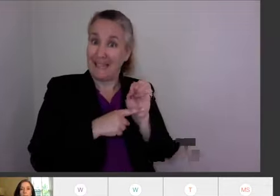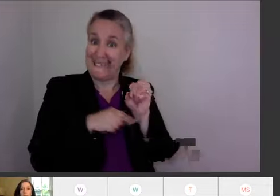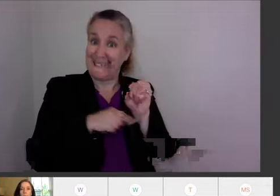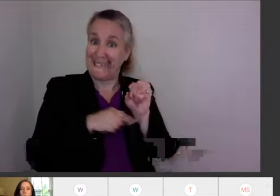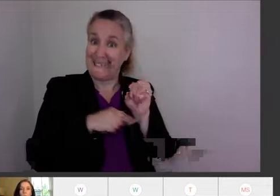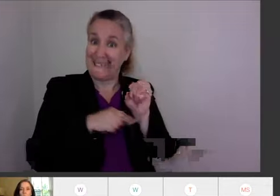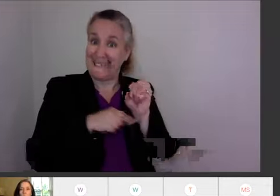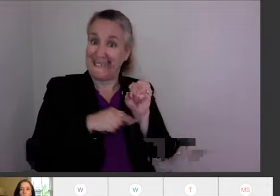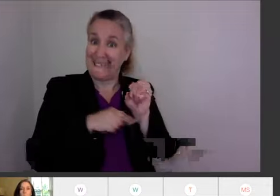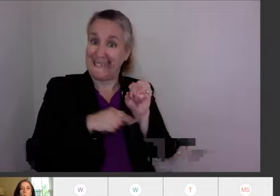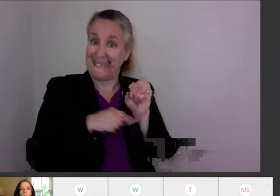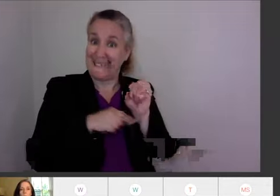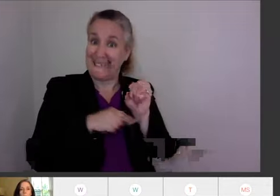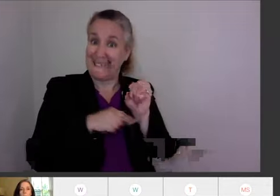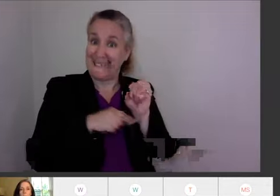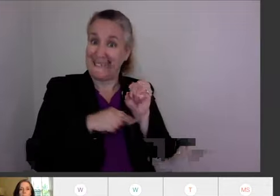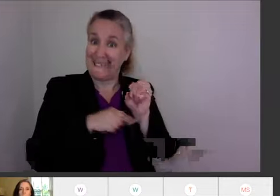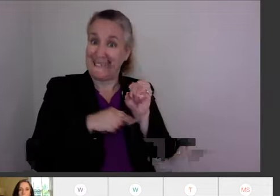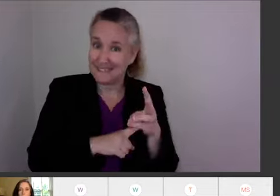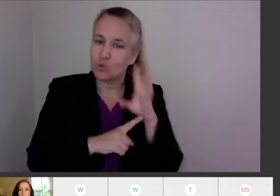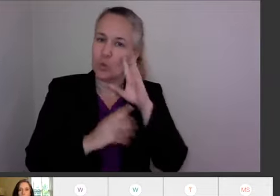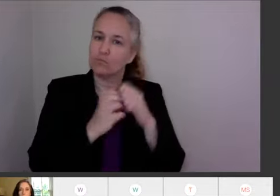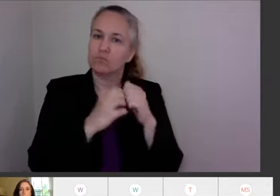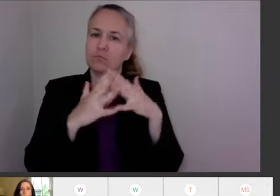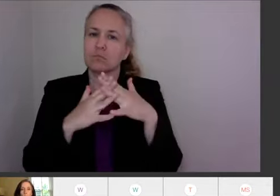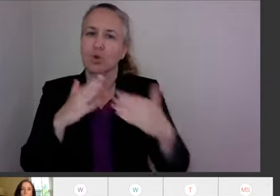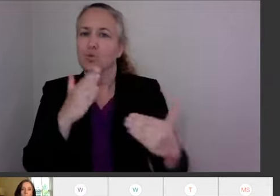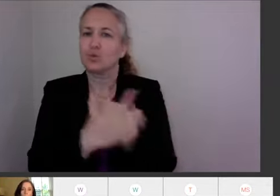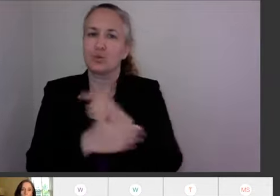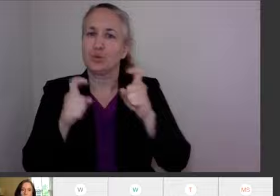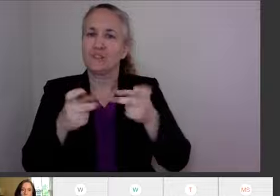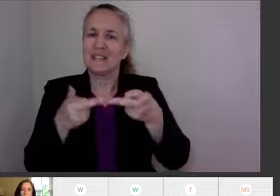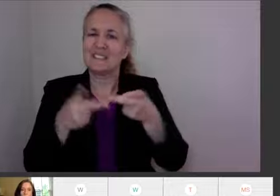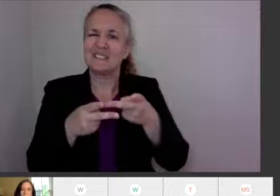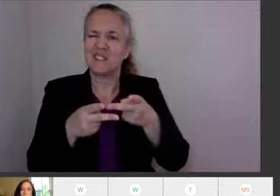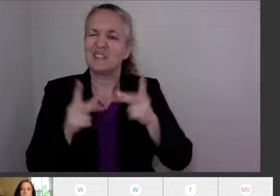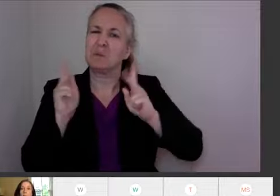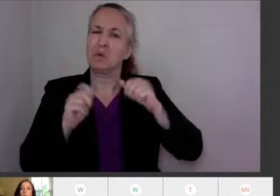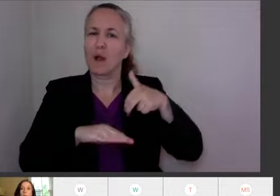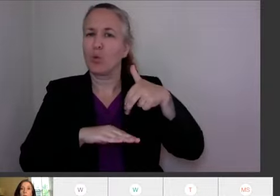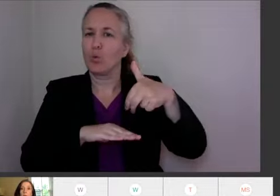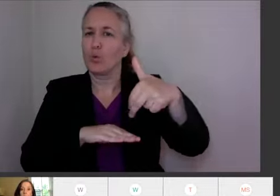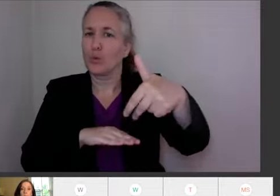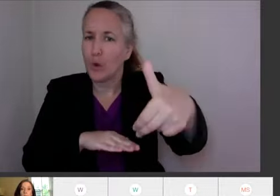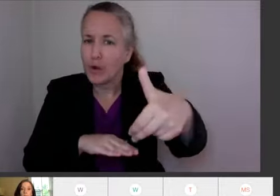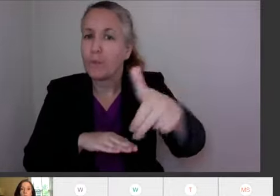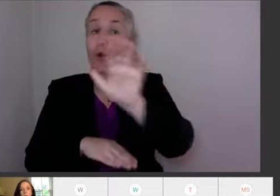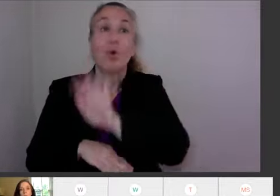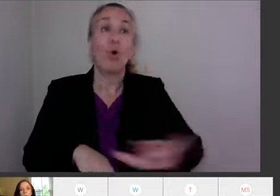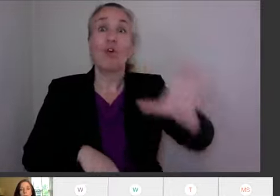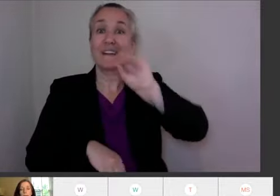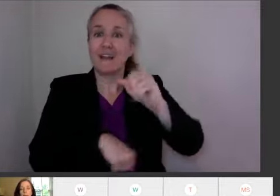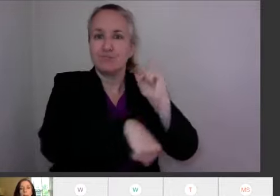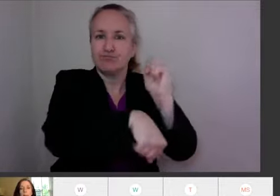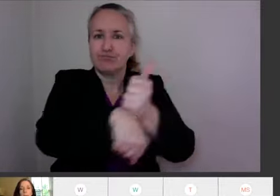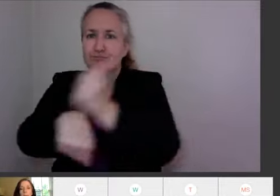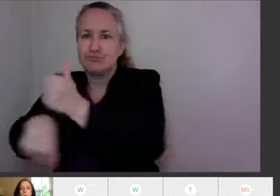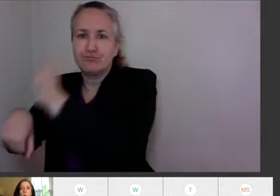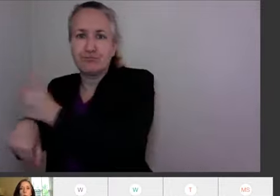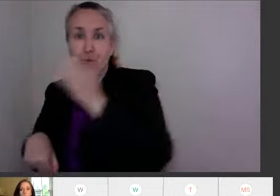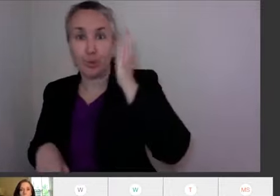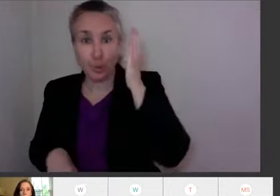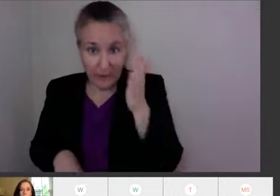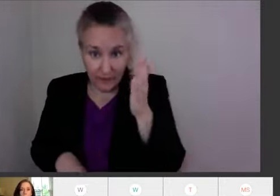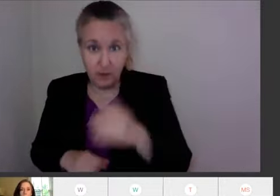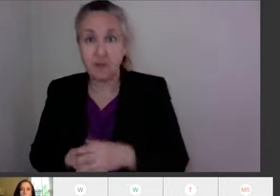will stand up new walk-up testing sites around the county. and will continue to operate the